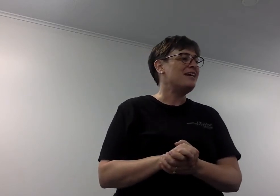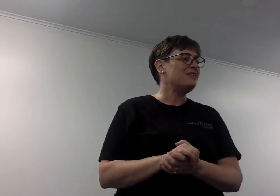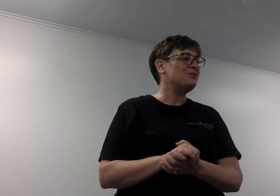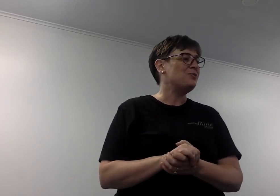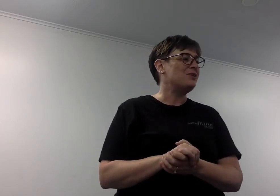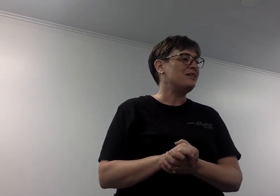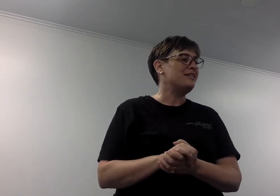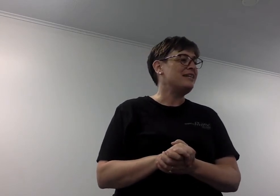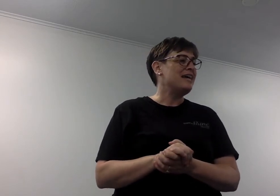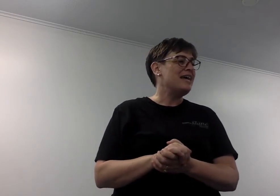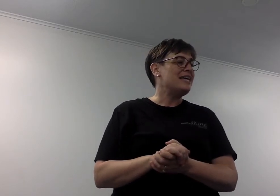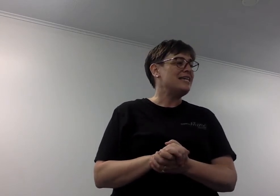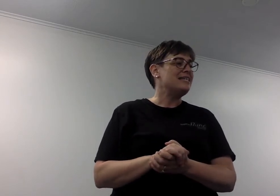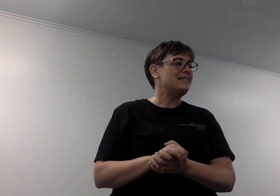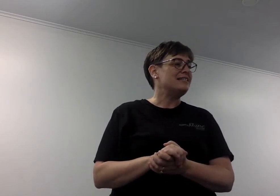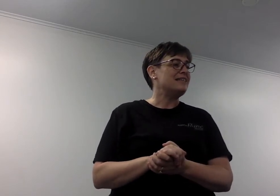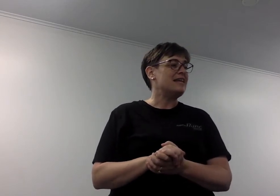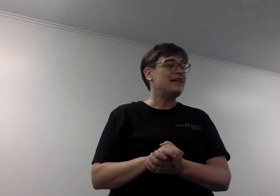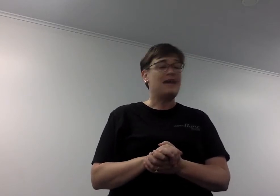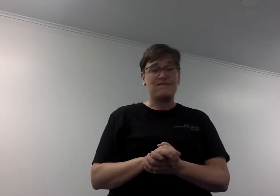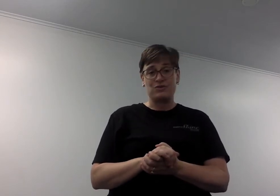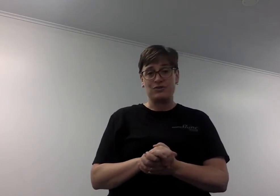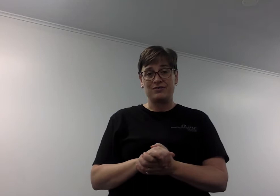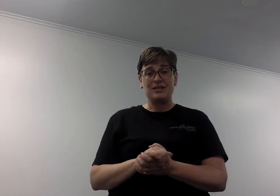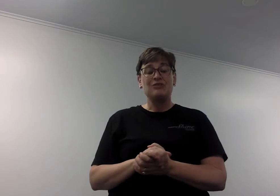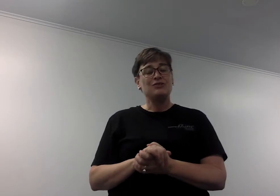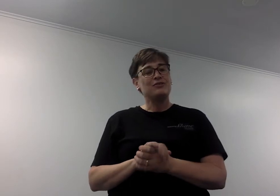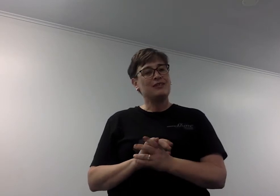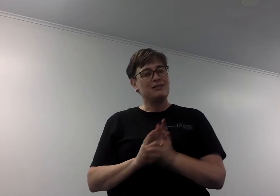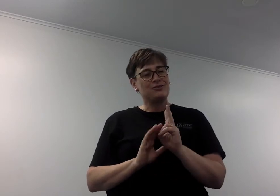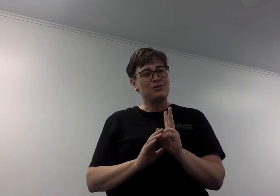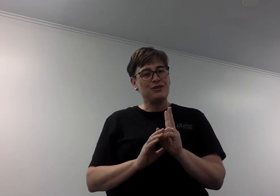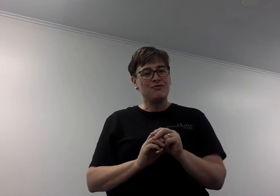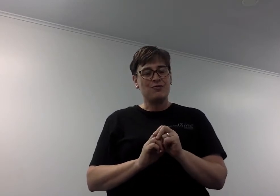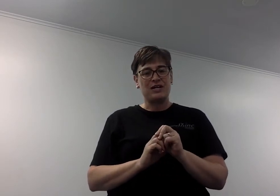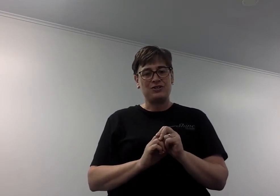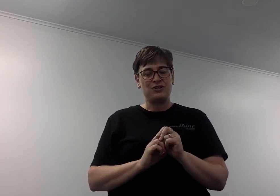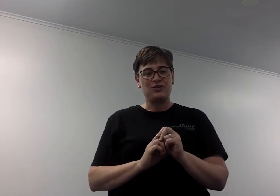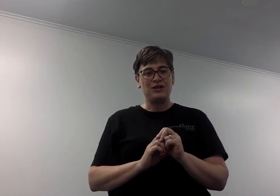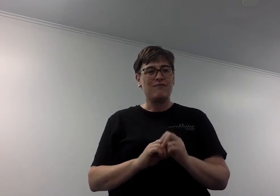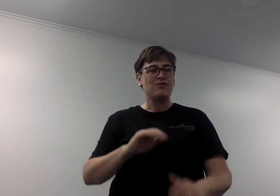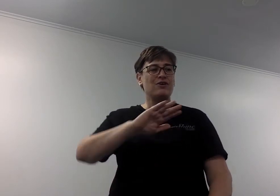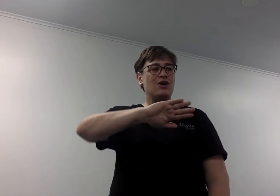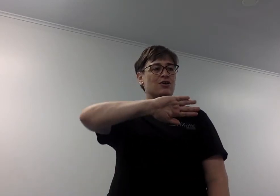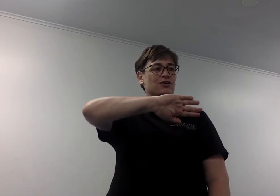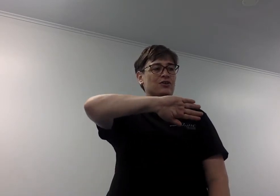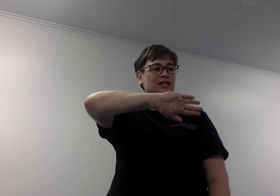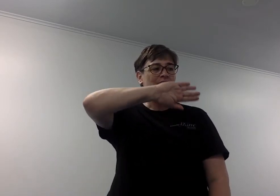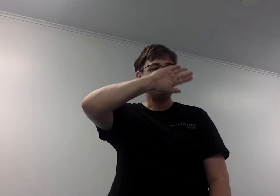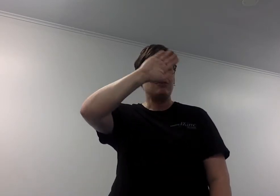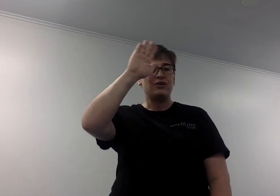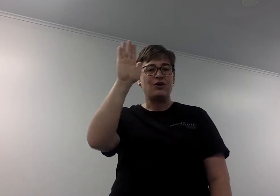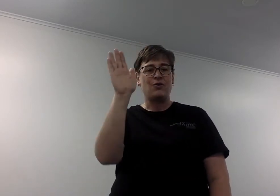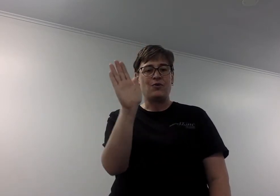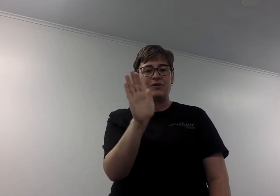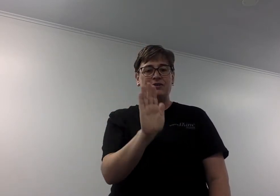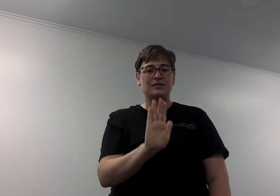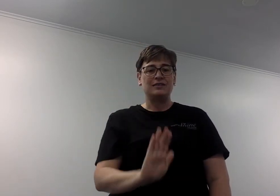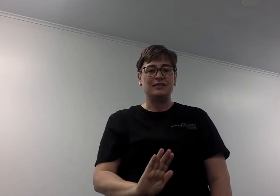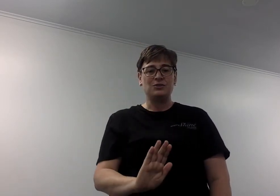next one is never. So there's two different ways you can do never. You can either go this